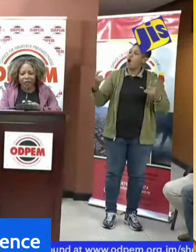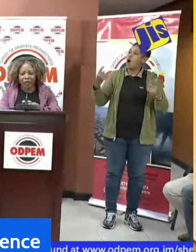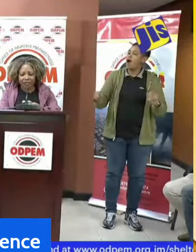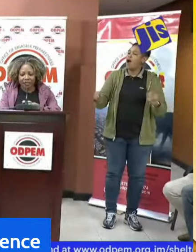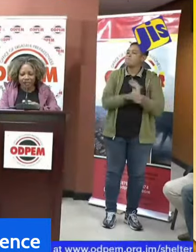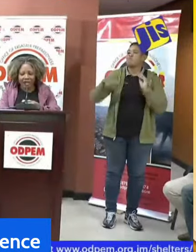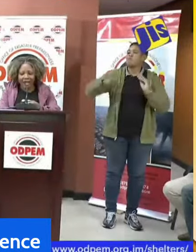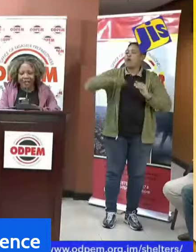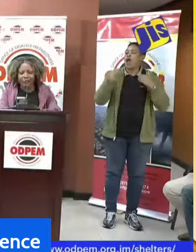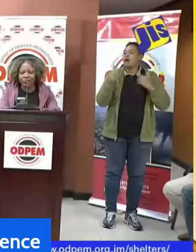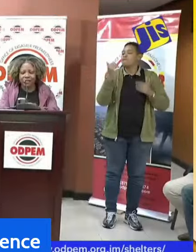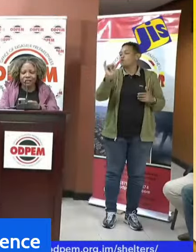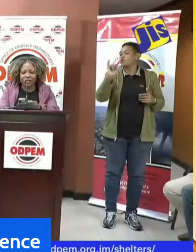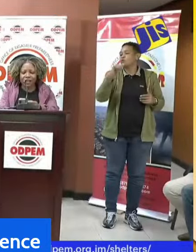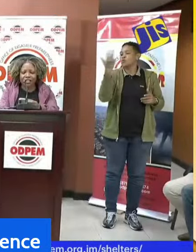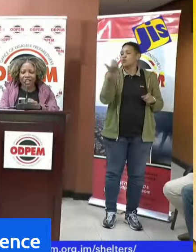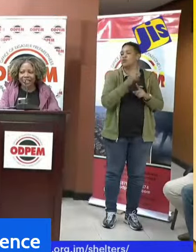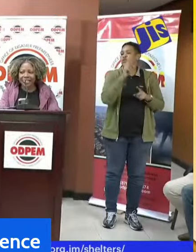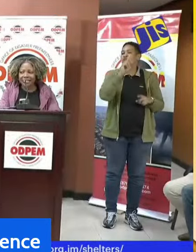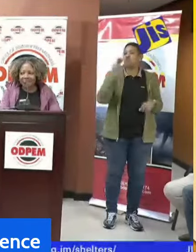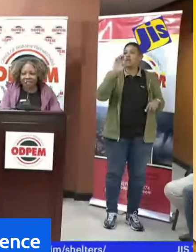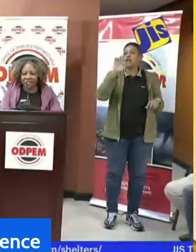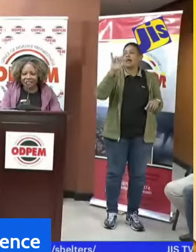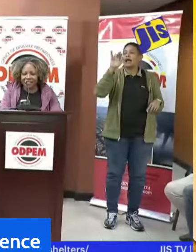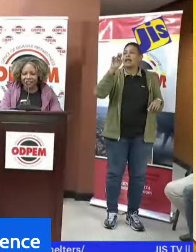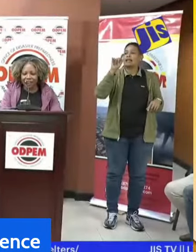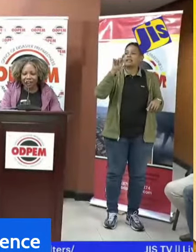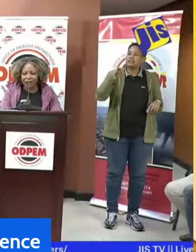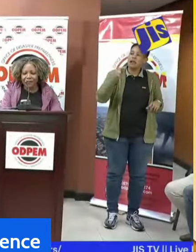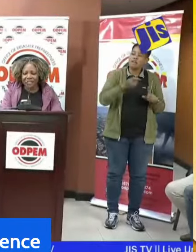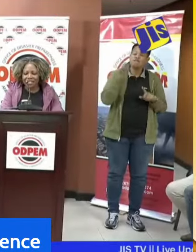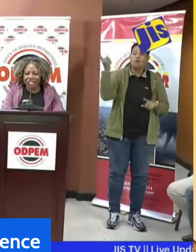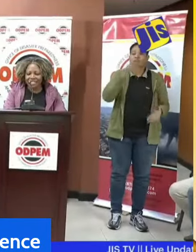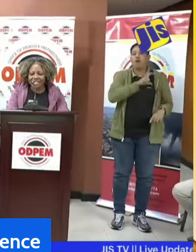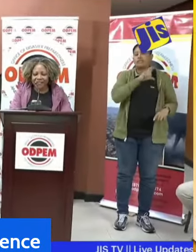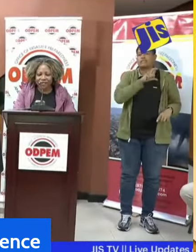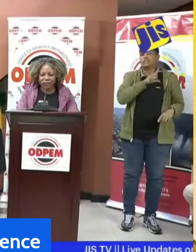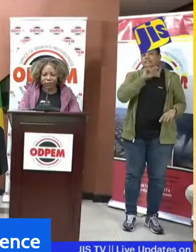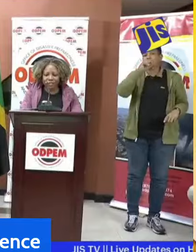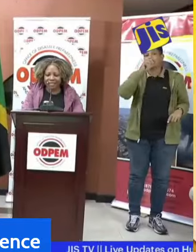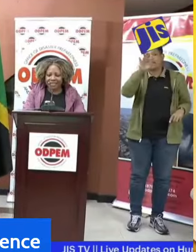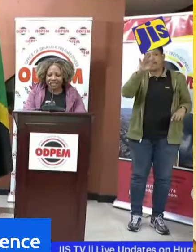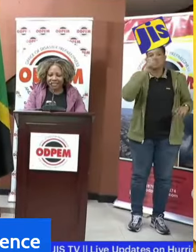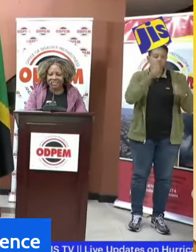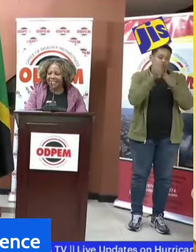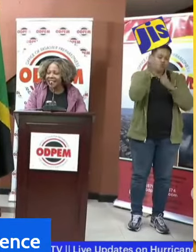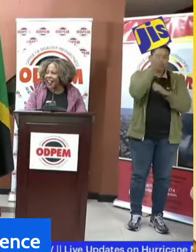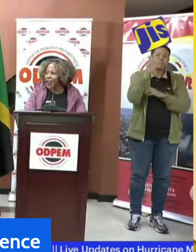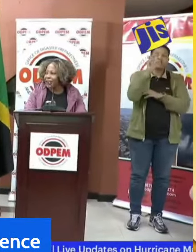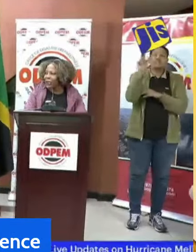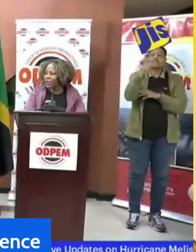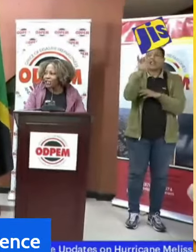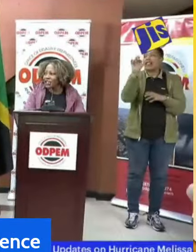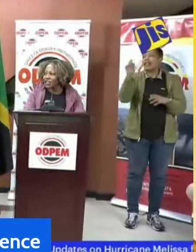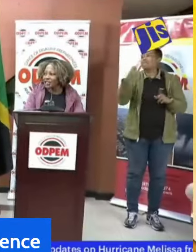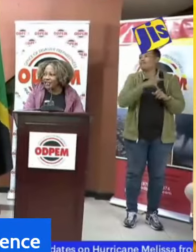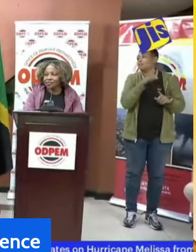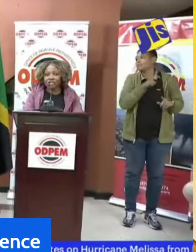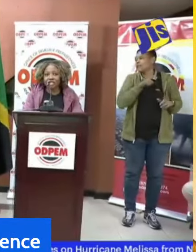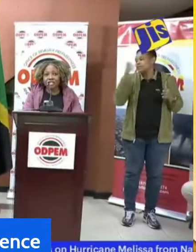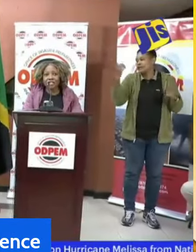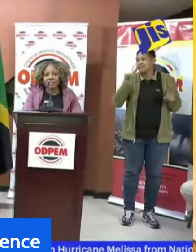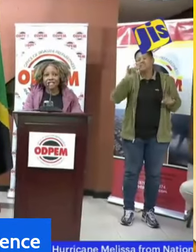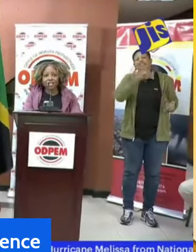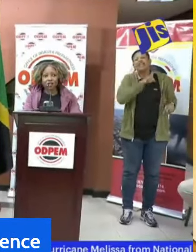We also have Dr. Ellington from the JCF, superintendent from the JCF.